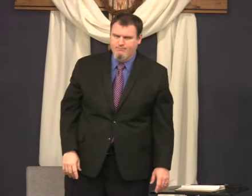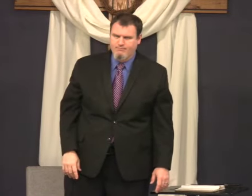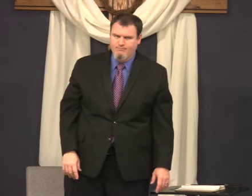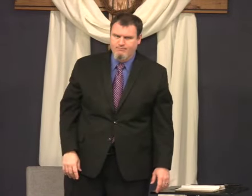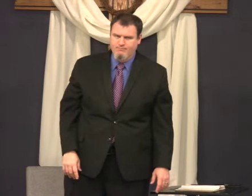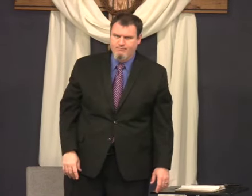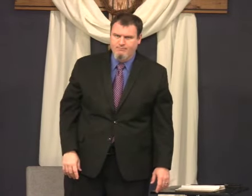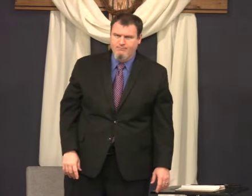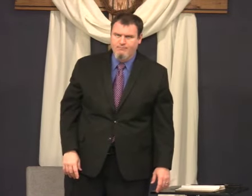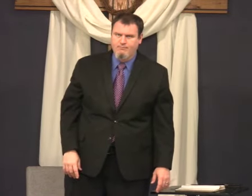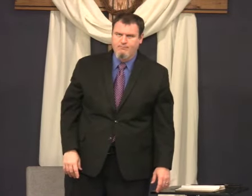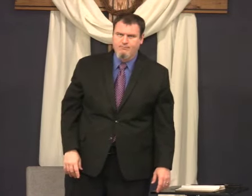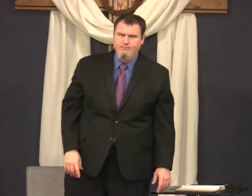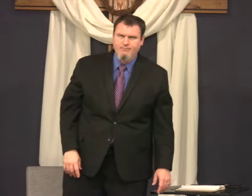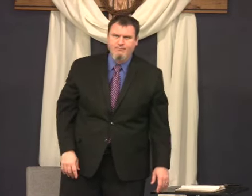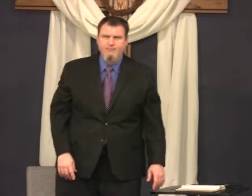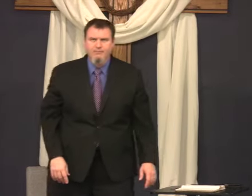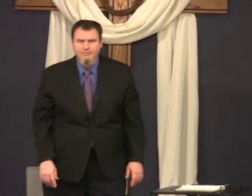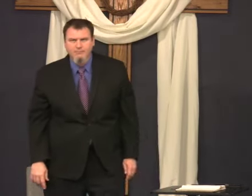are spiritually deaf.